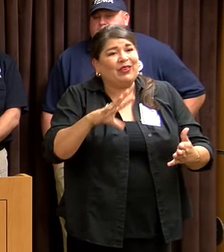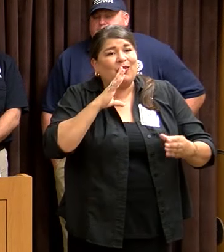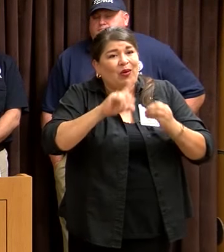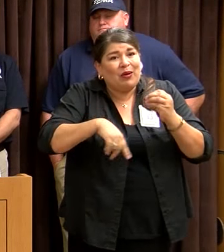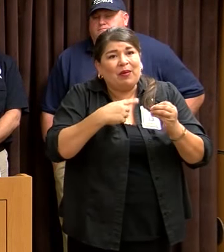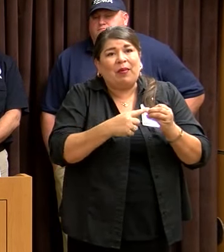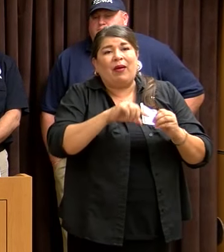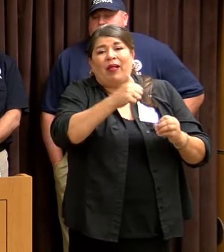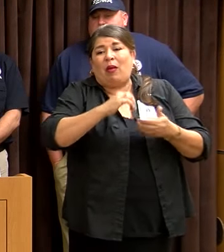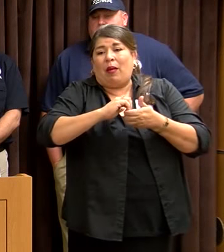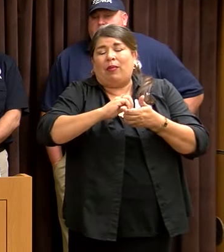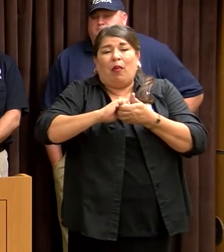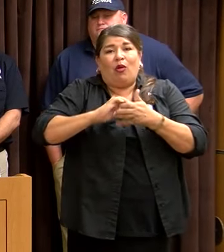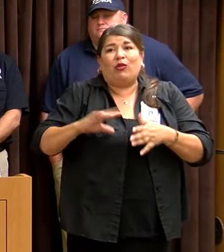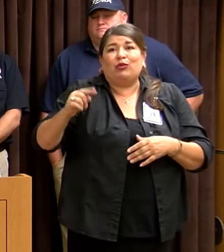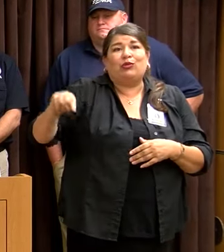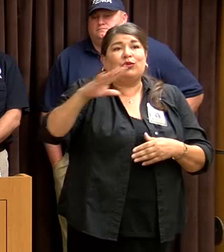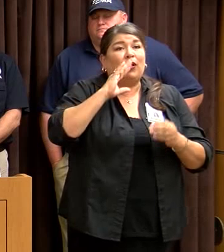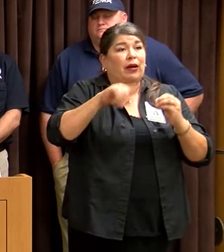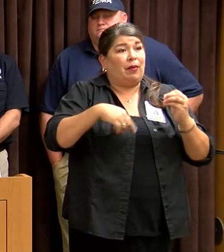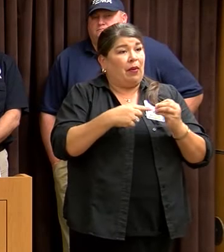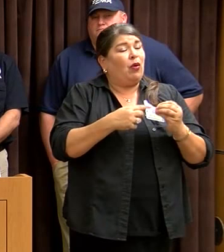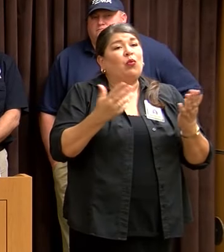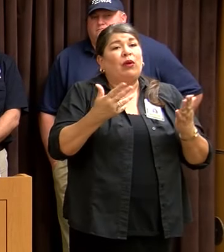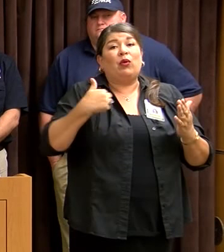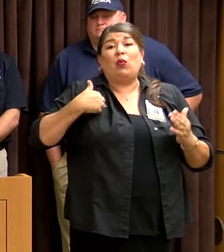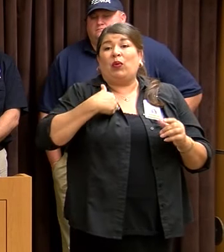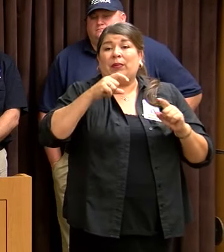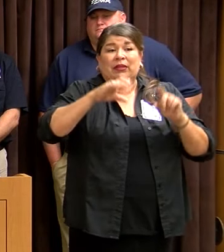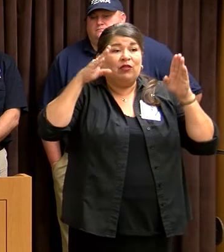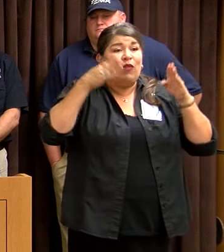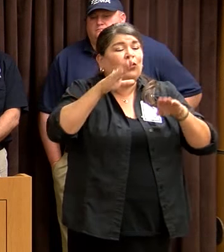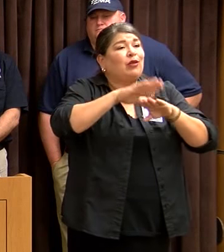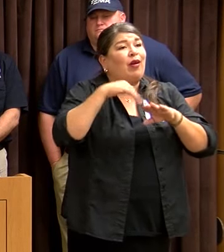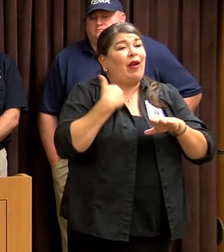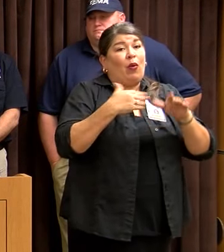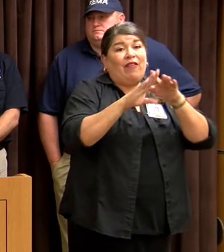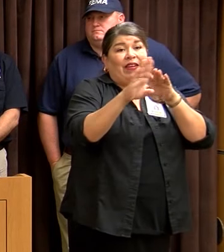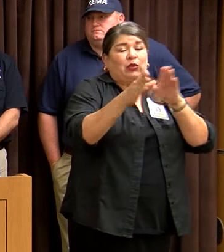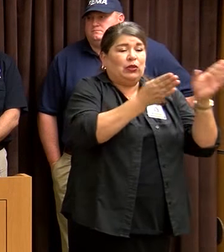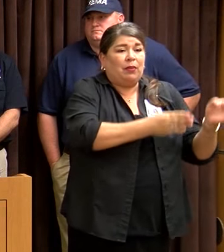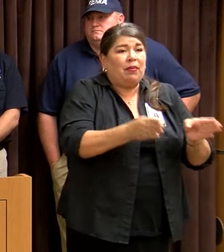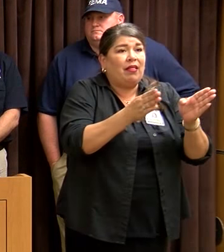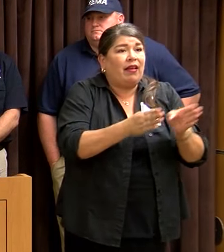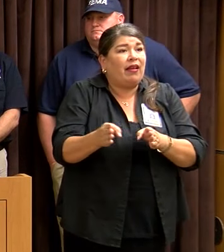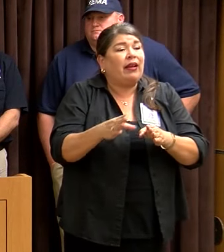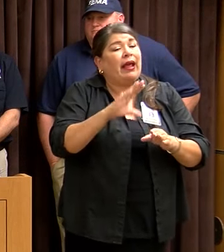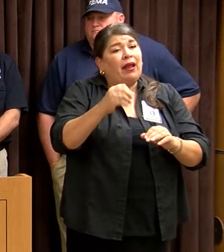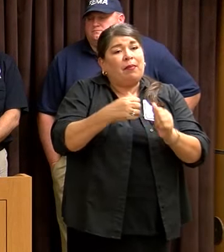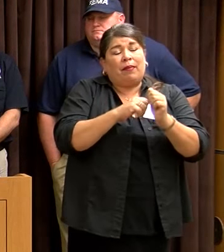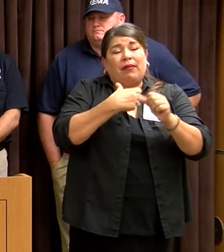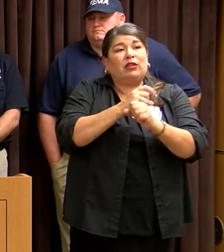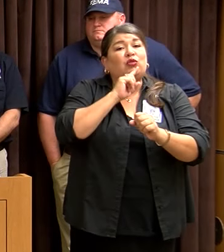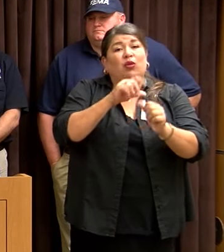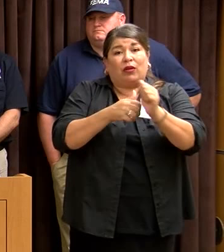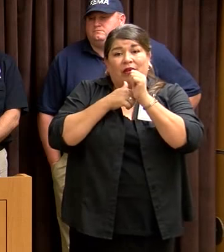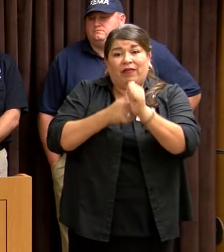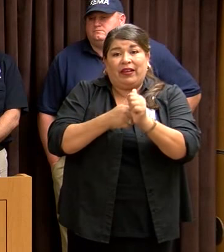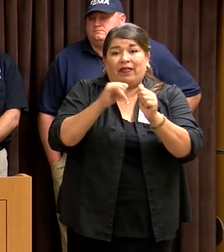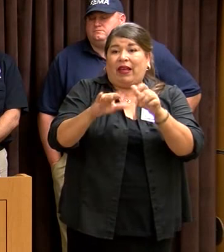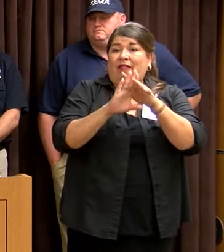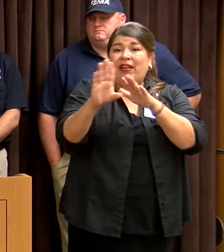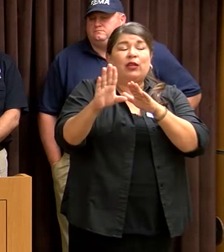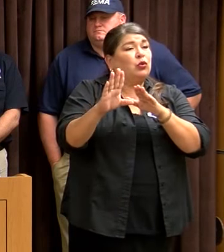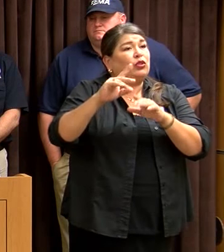talk about it, we've got to focus as communities on evacuation planning and heeding evacuation orders and making sure we're getting everybody